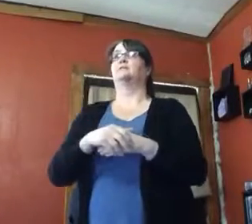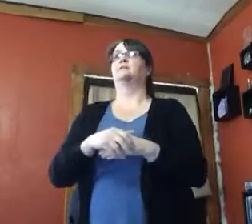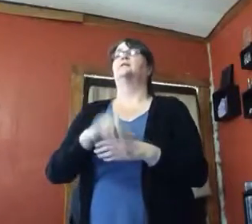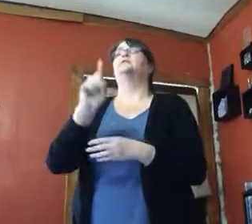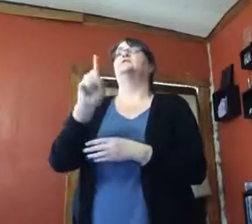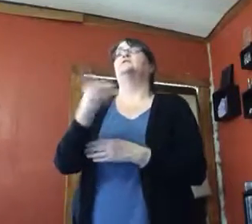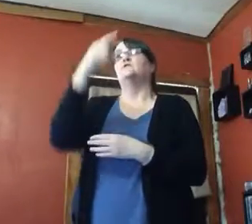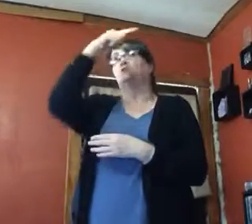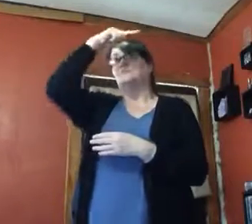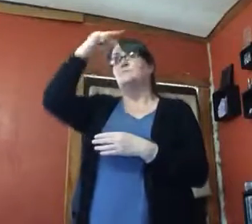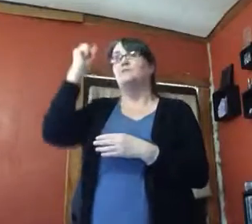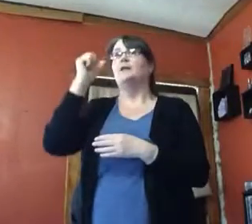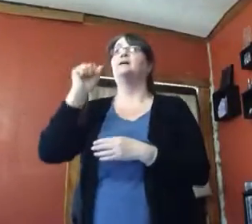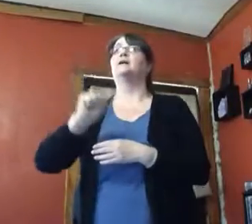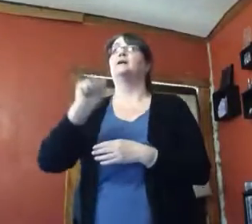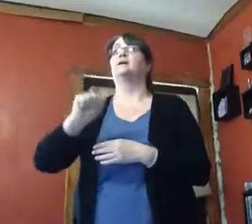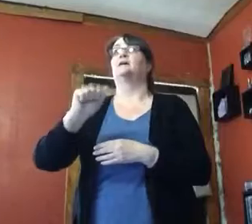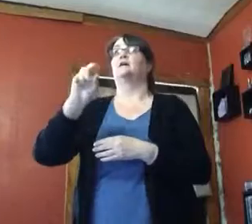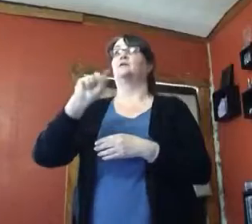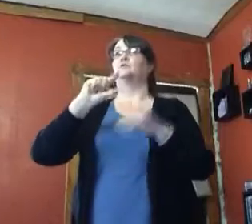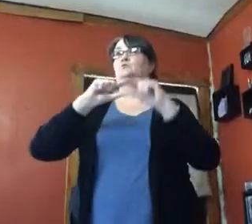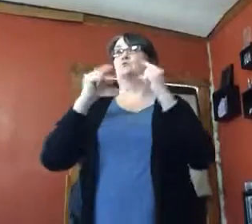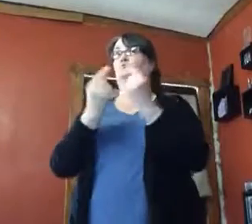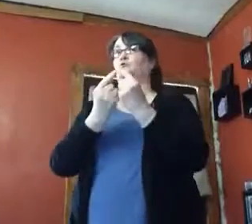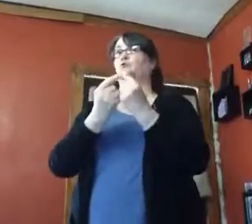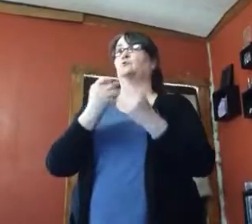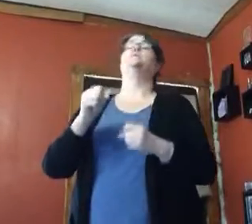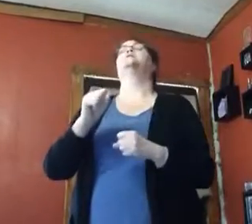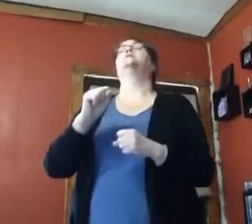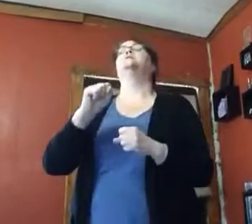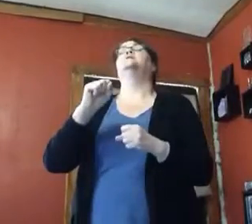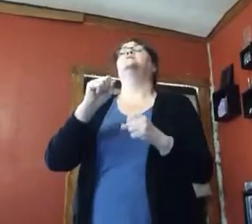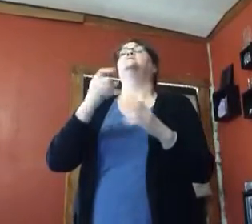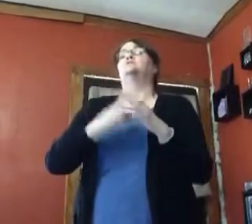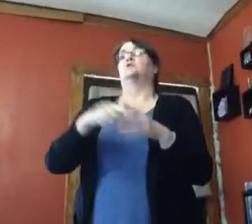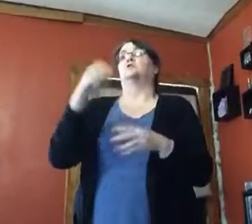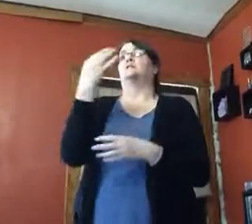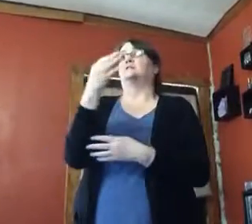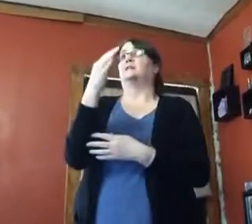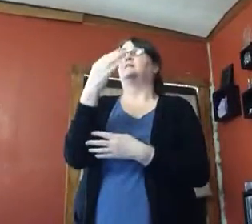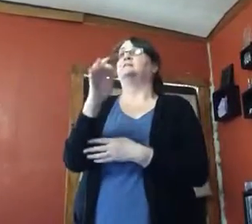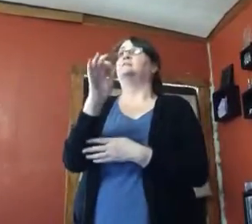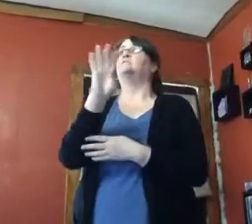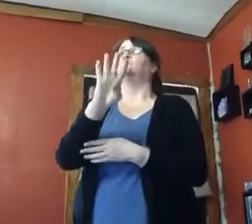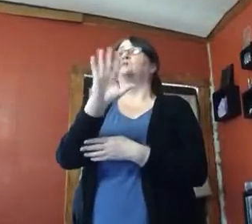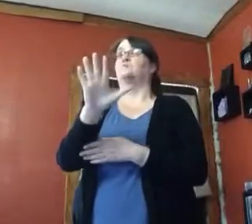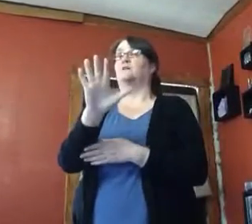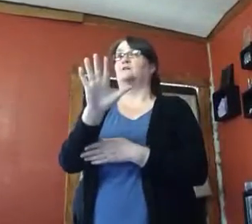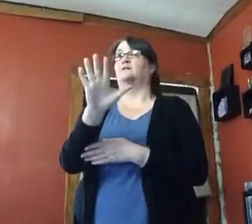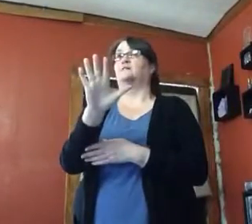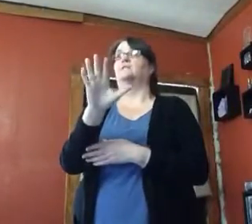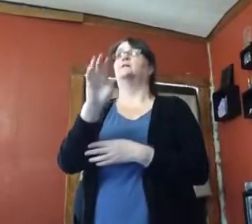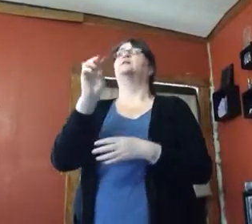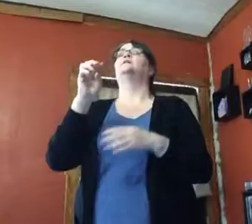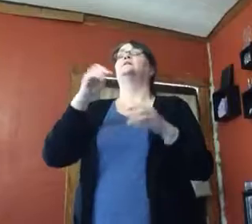in 1945 in Washington, D.C. by Jim S., an